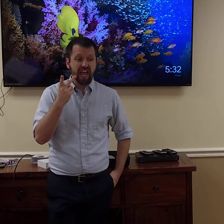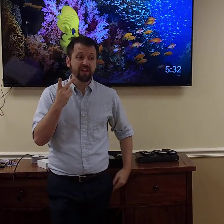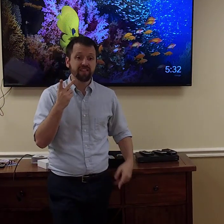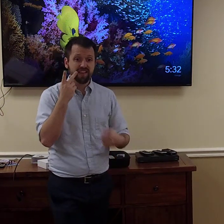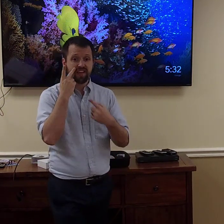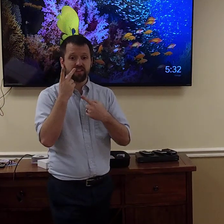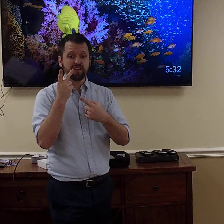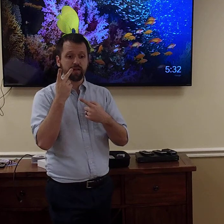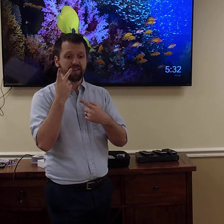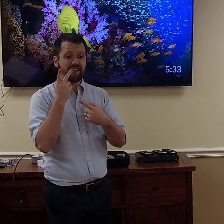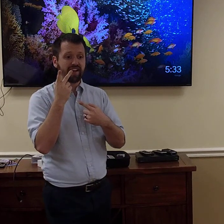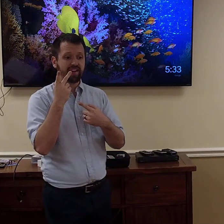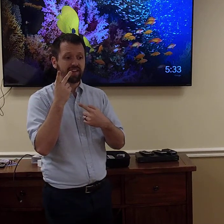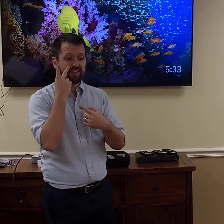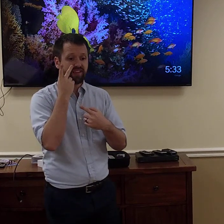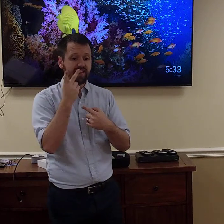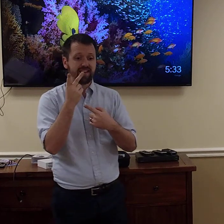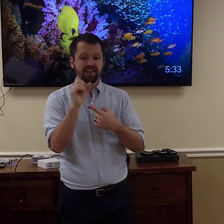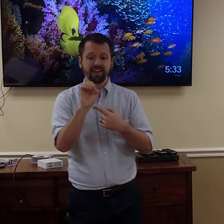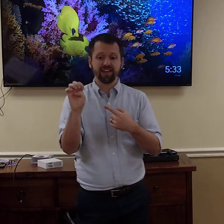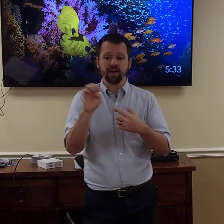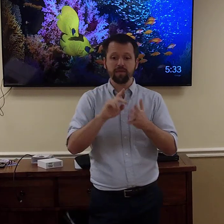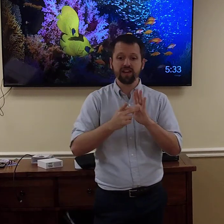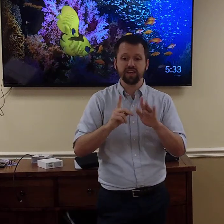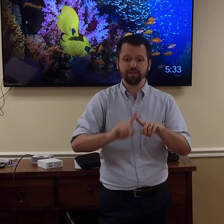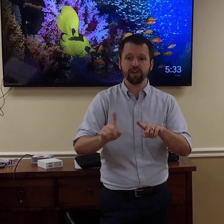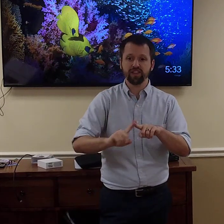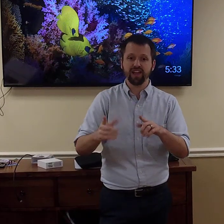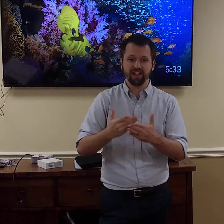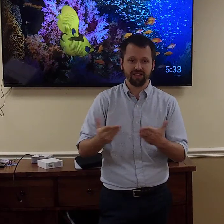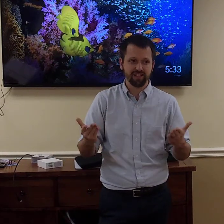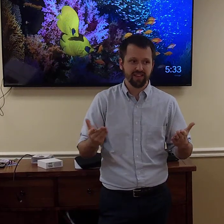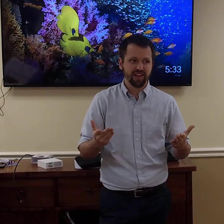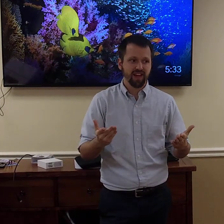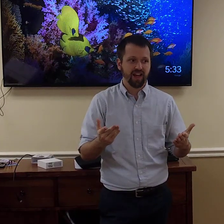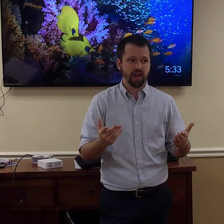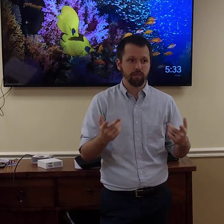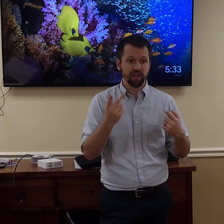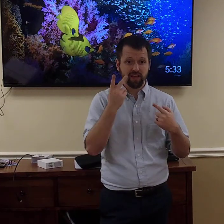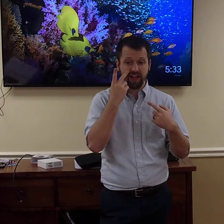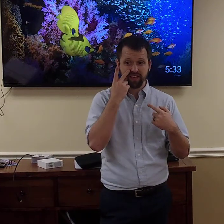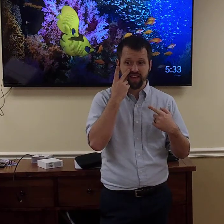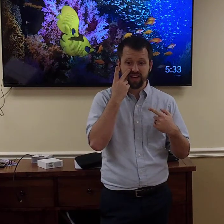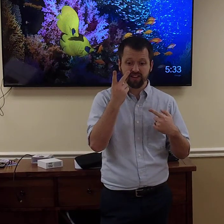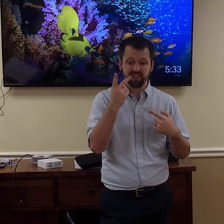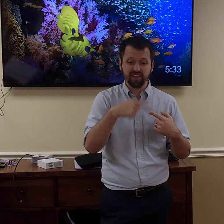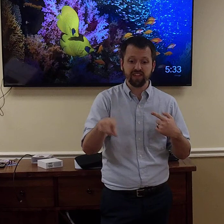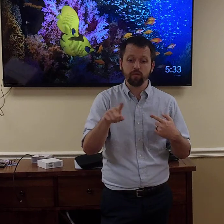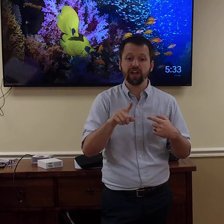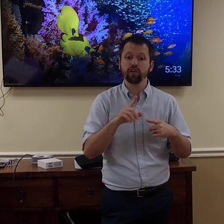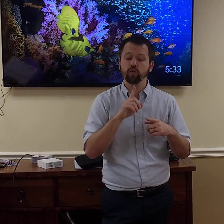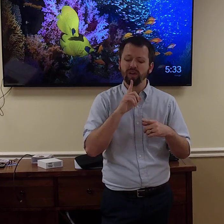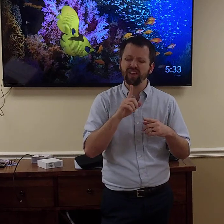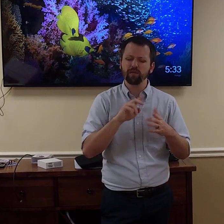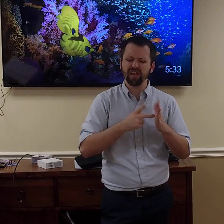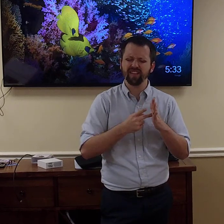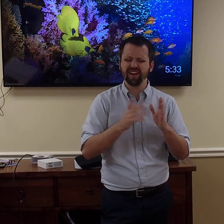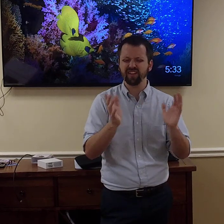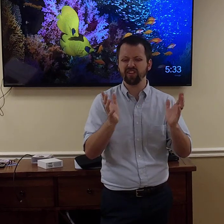And C, let's talk about that, because C can mean different things. Because I can say I need to see them. What I could really mean is I need to talk